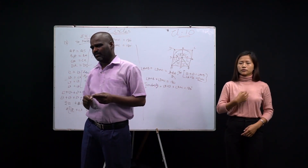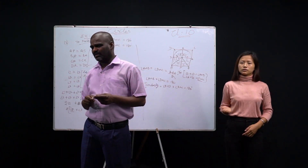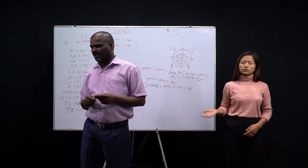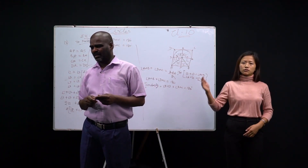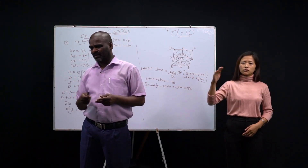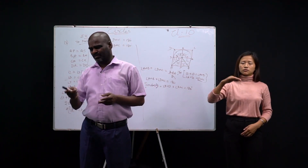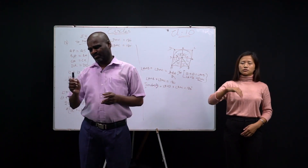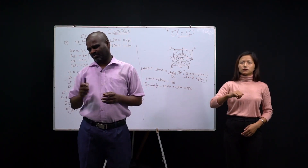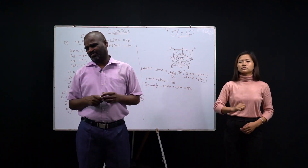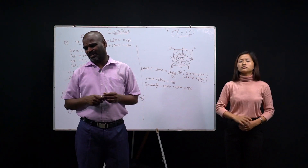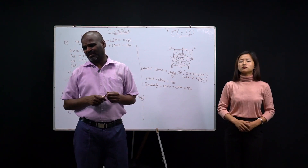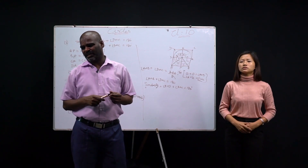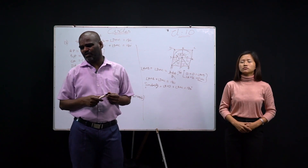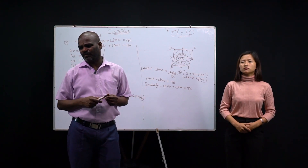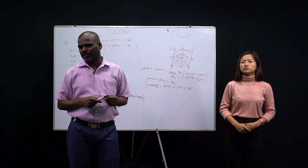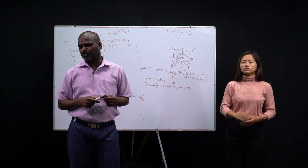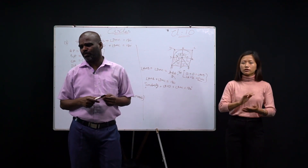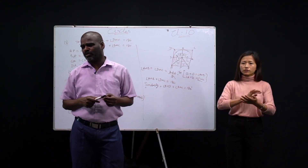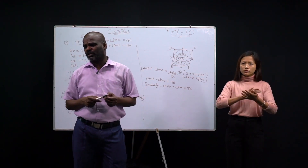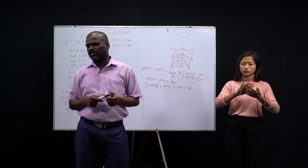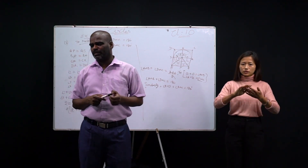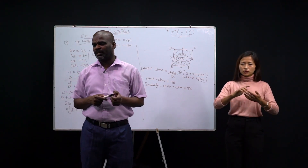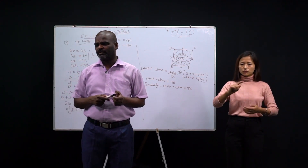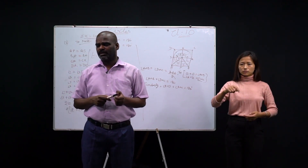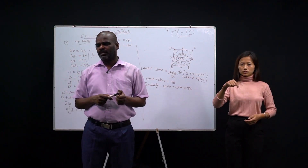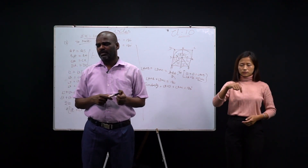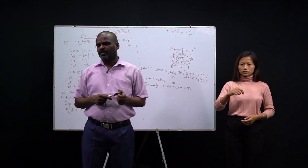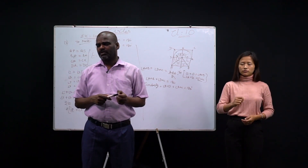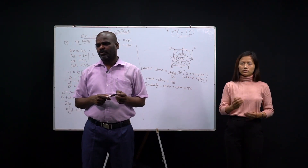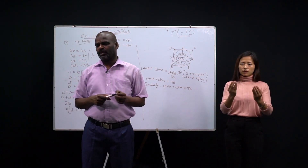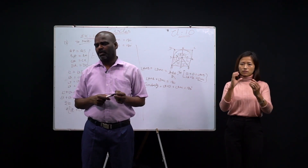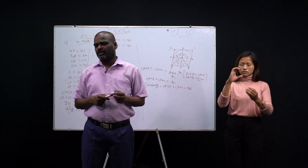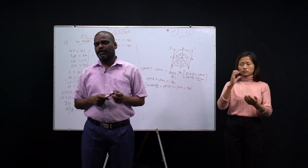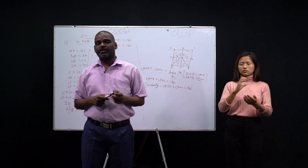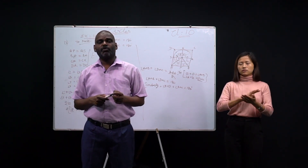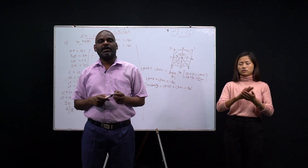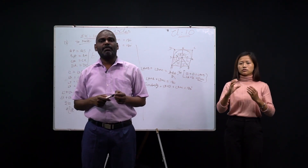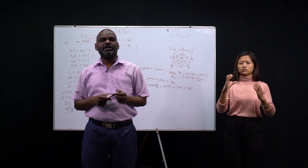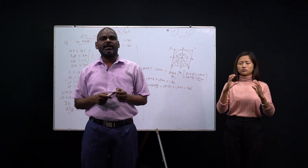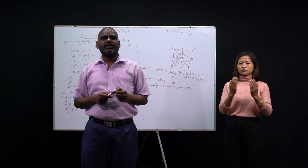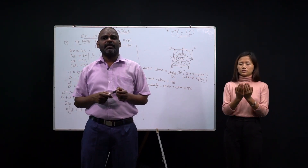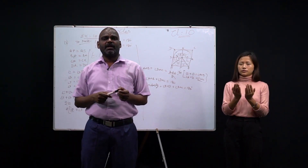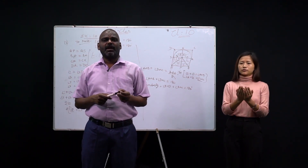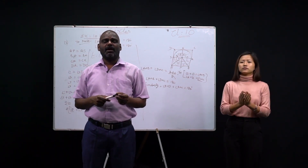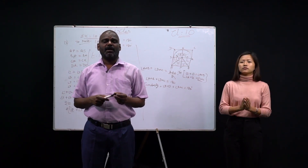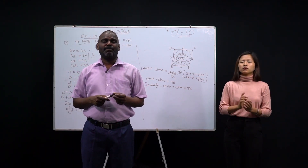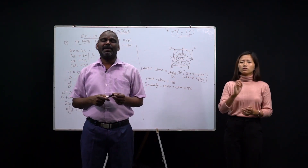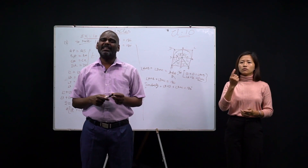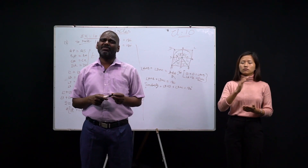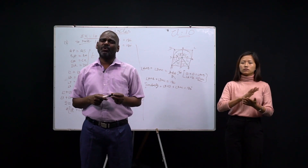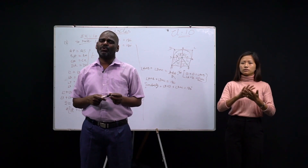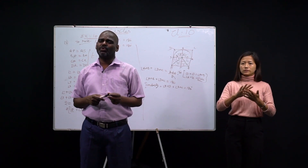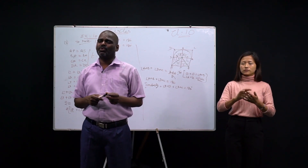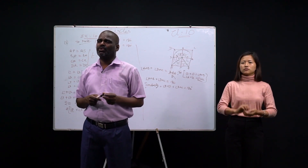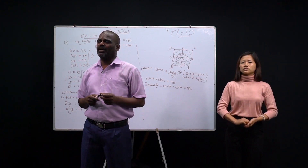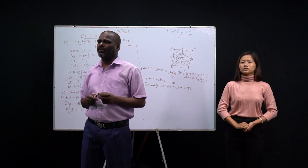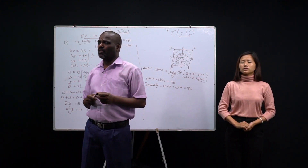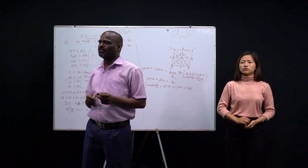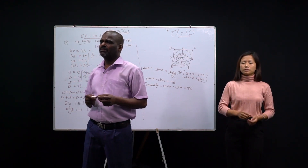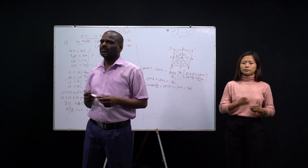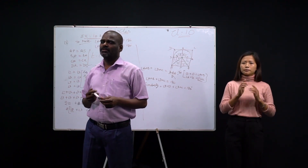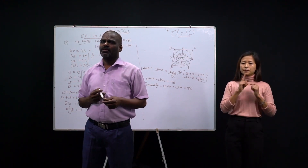coming. I will try to finish up tomorrow this chapter, so that one chapter will be completed. Please go through